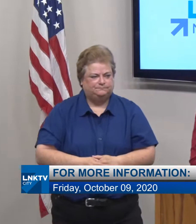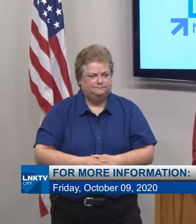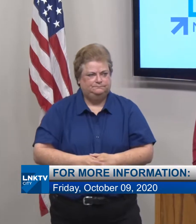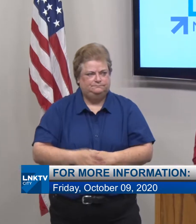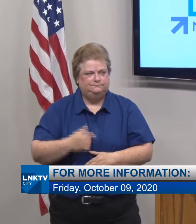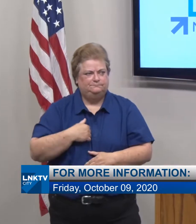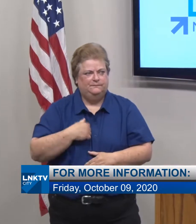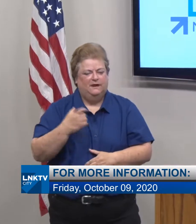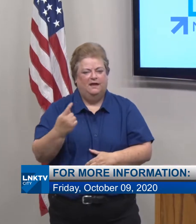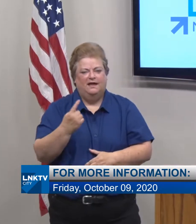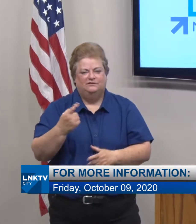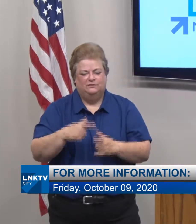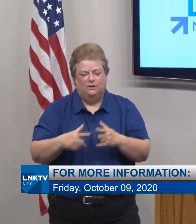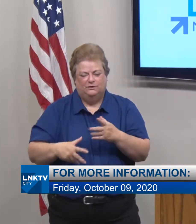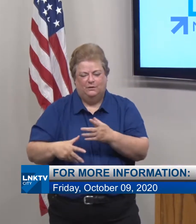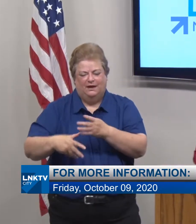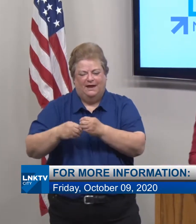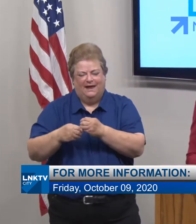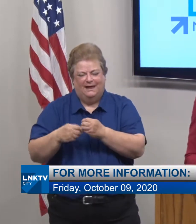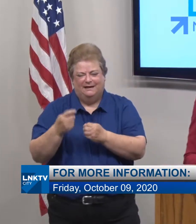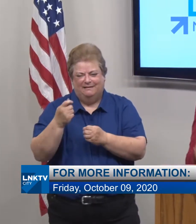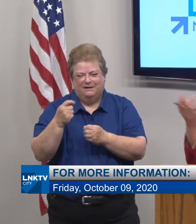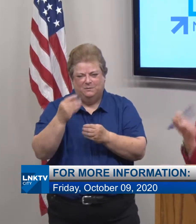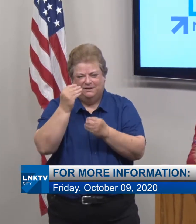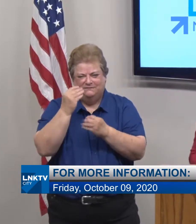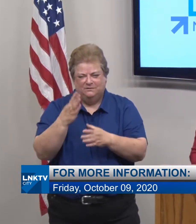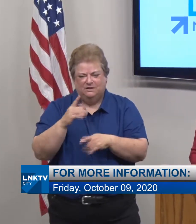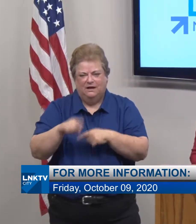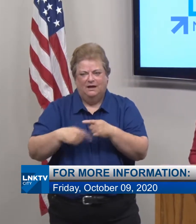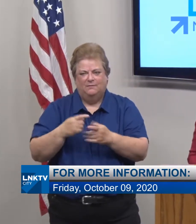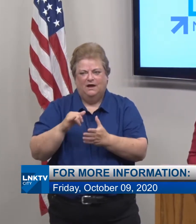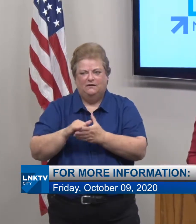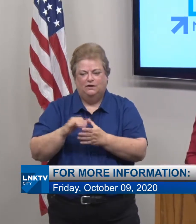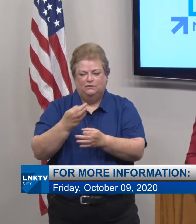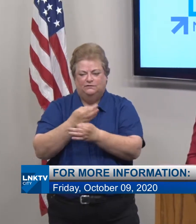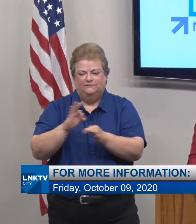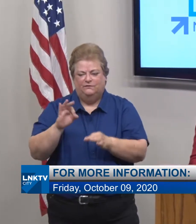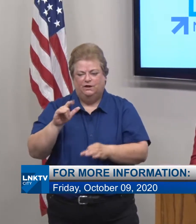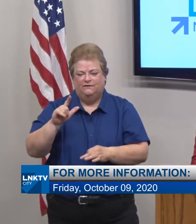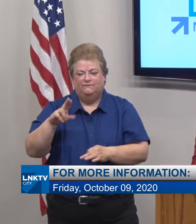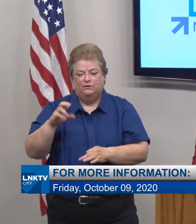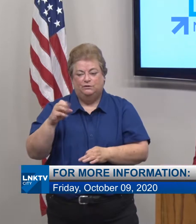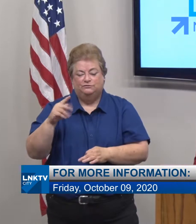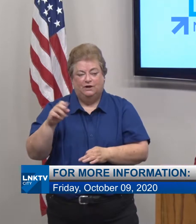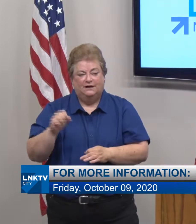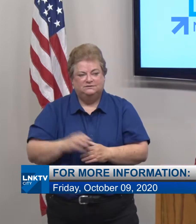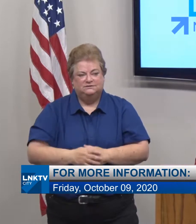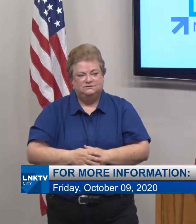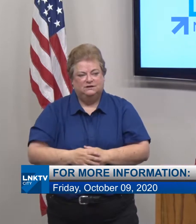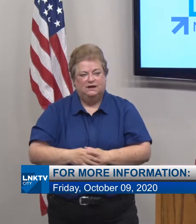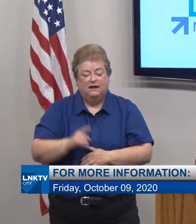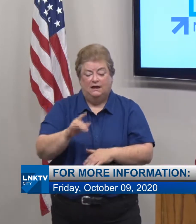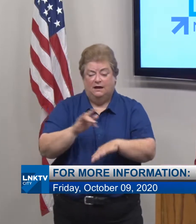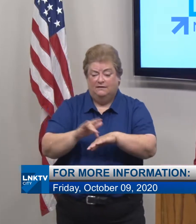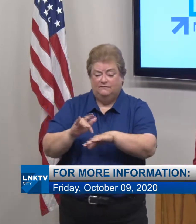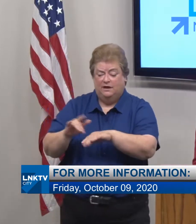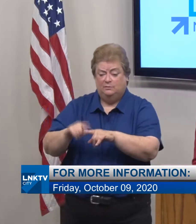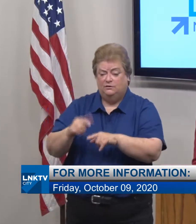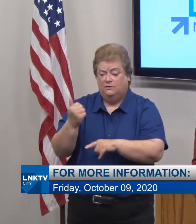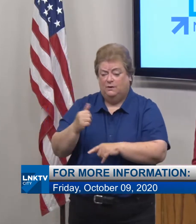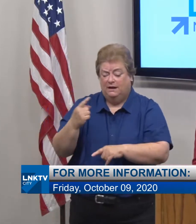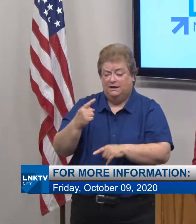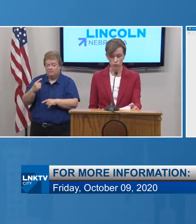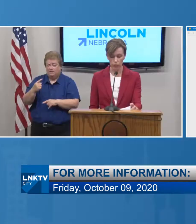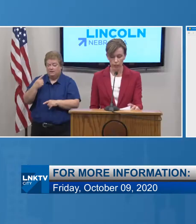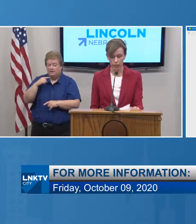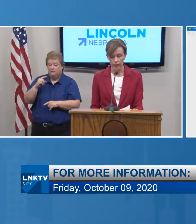Just want to add one tidbit of information about those free flu shots available through our health department. They're available to anyone in the community 6